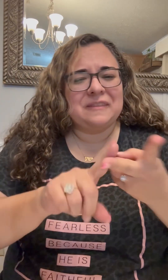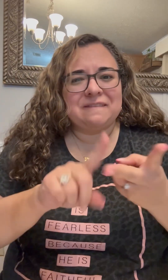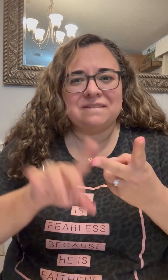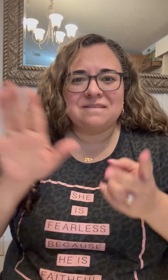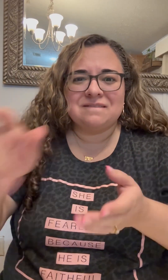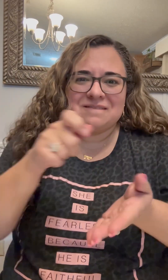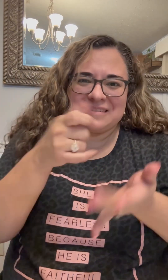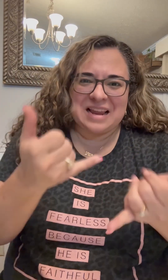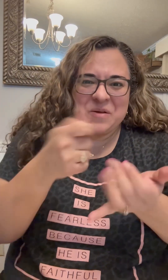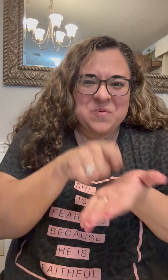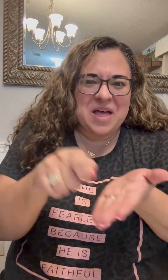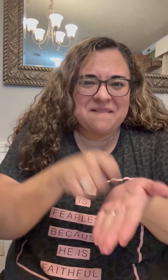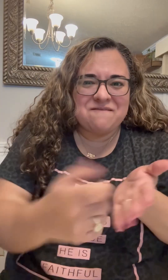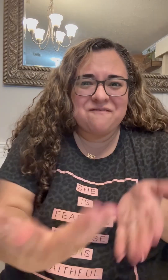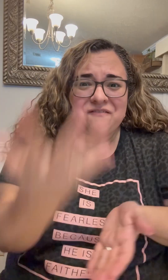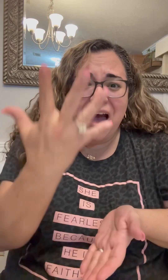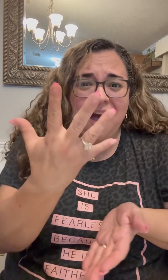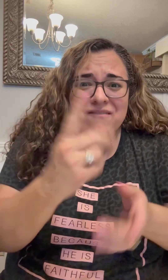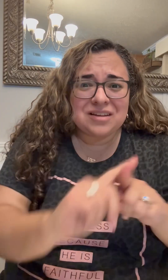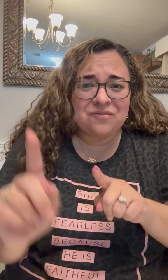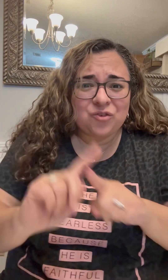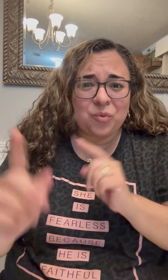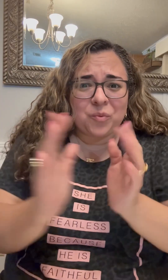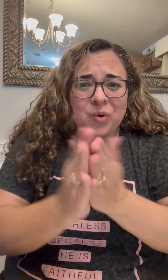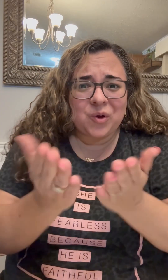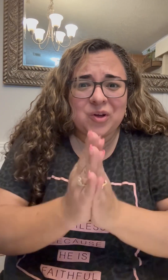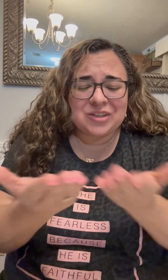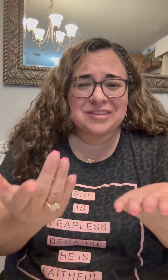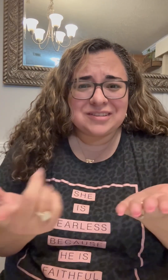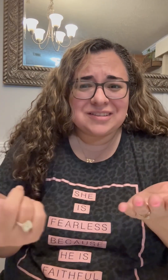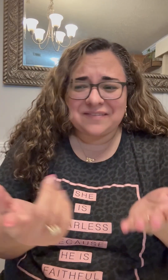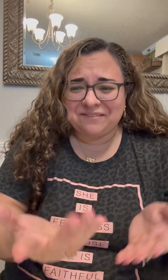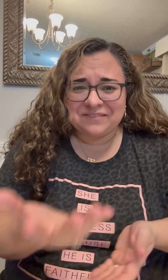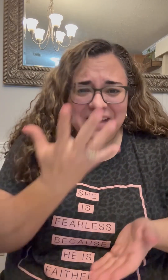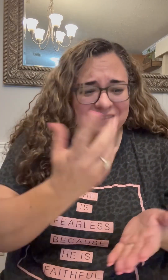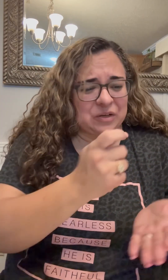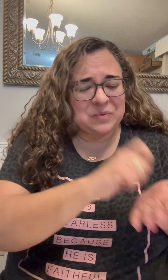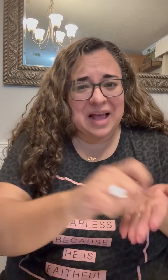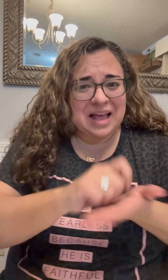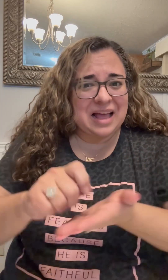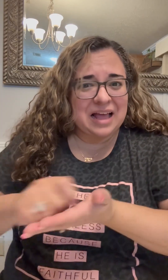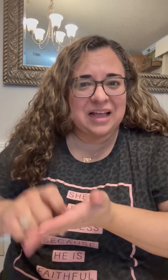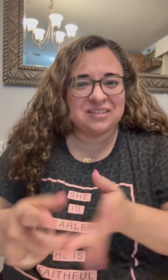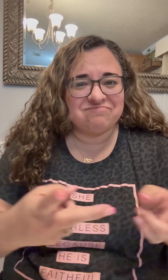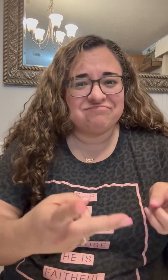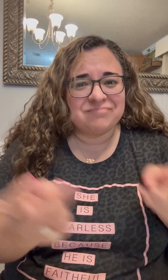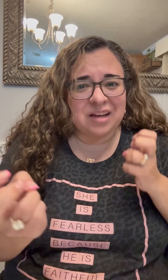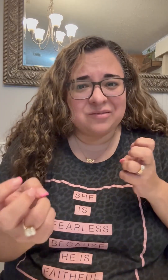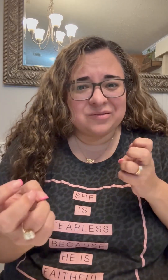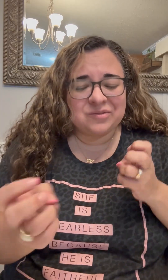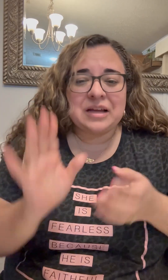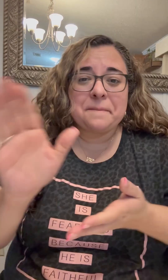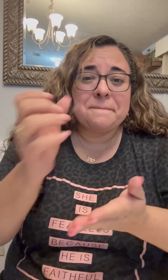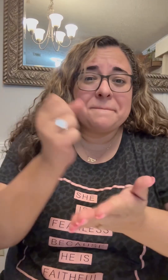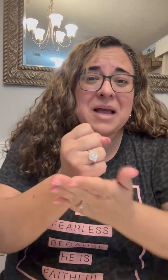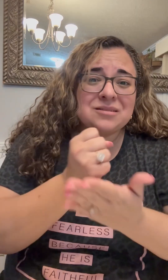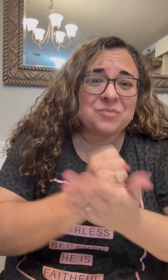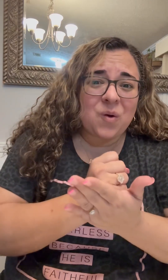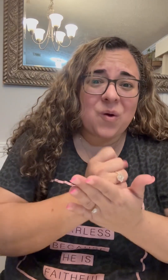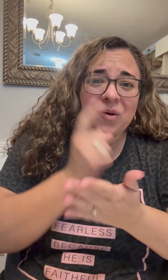completely gone. He was in the middle of writing 5 books. Those books were stolen. His